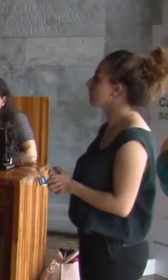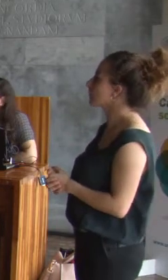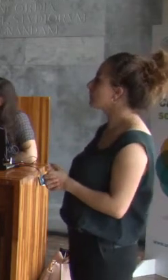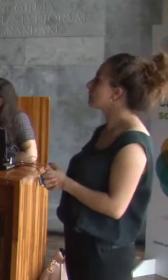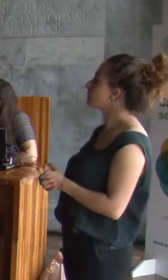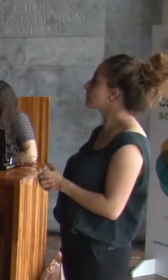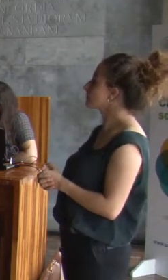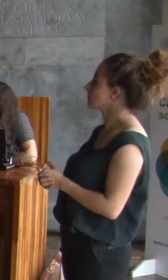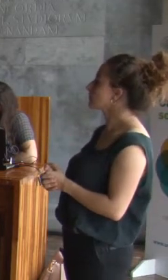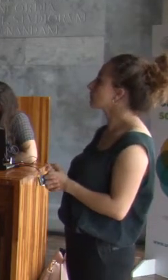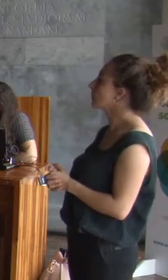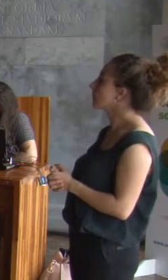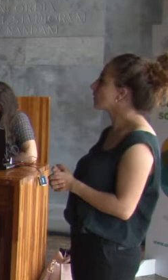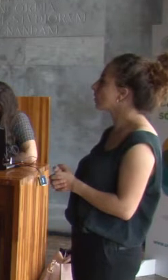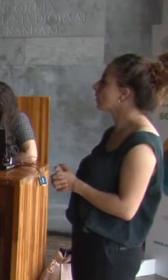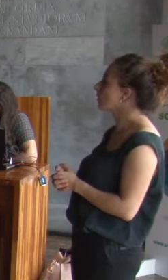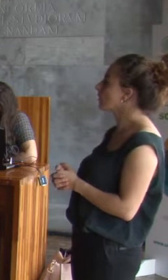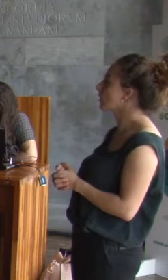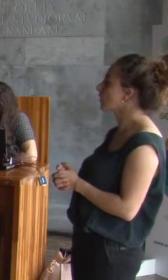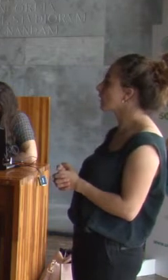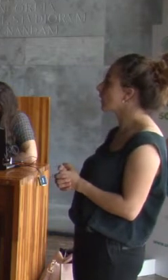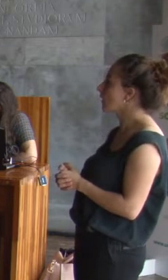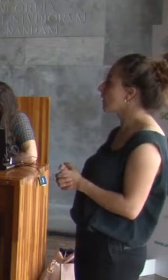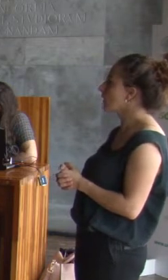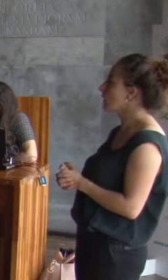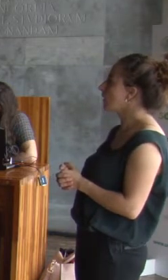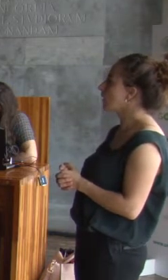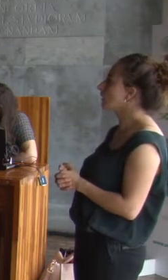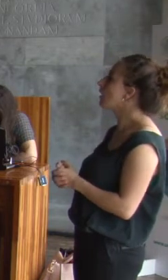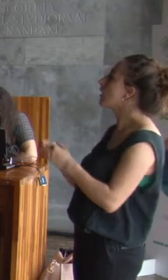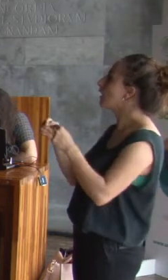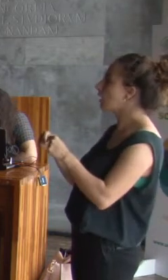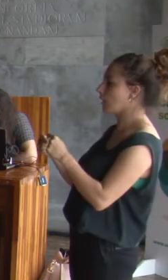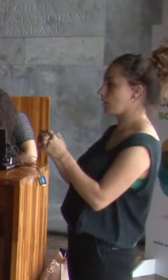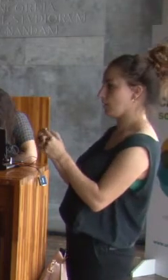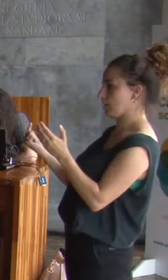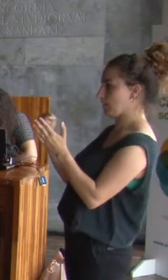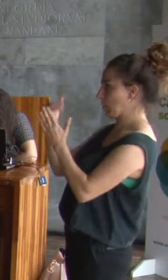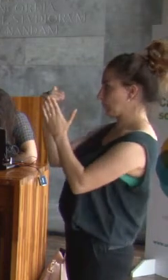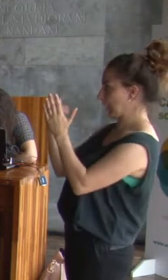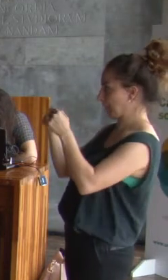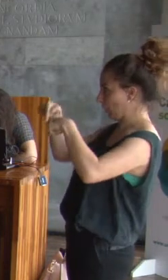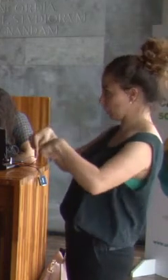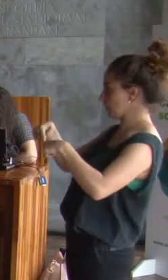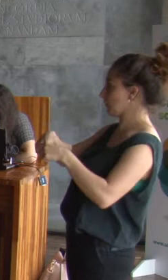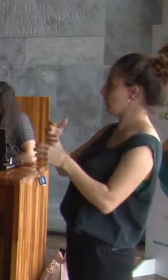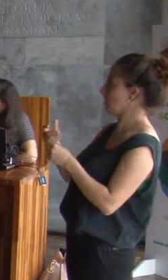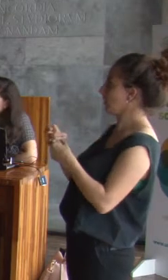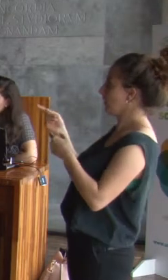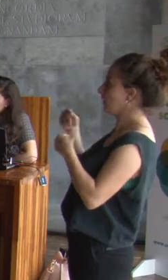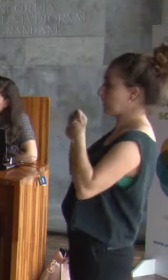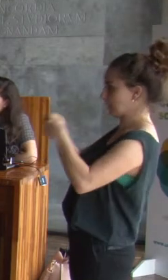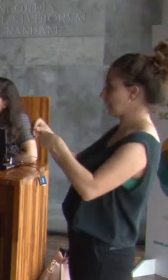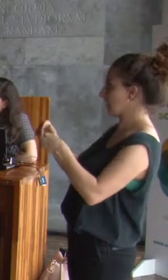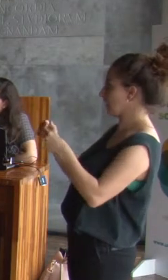So, with this short introduction, I'm going to come back to the plan for today and present our